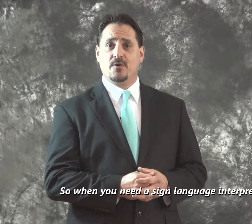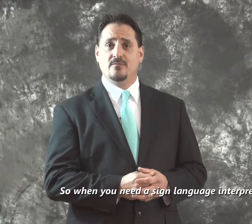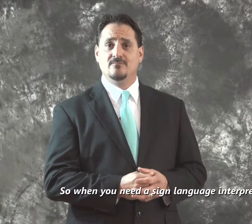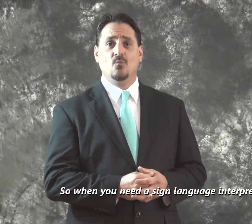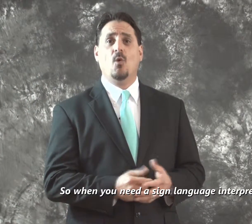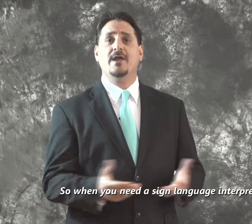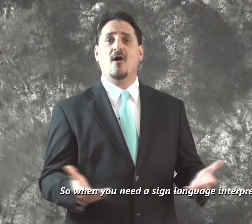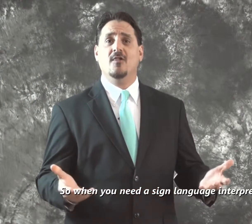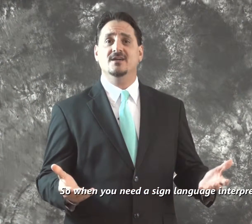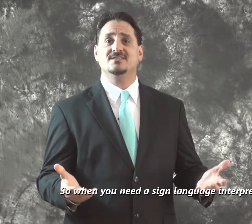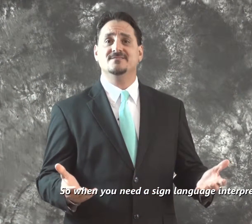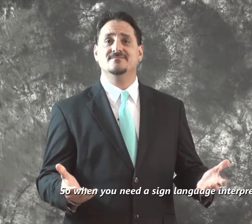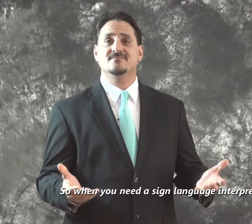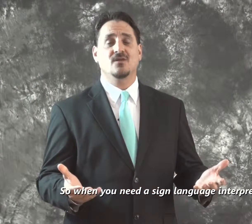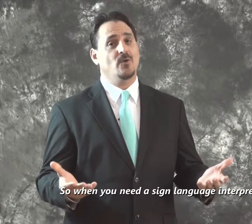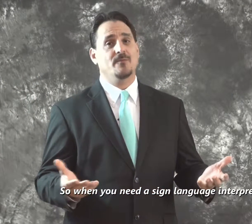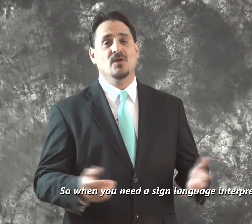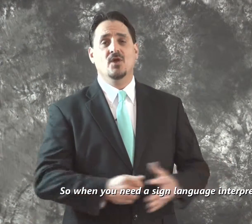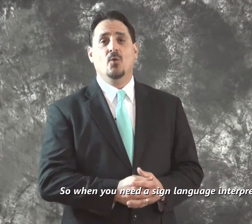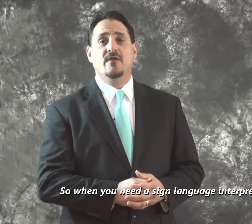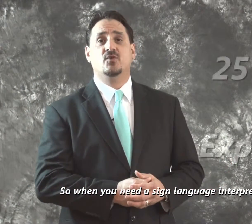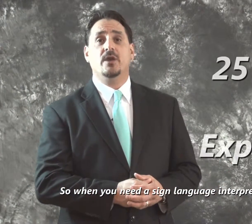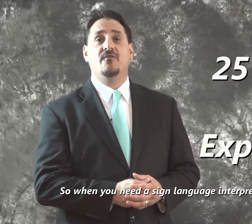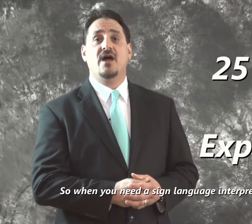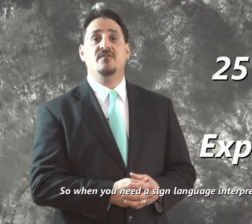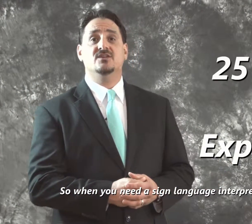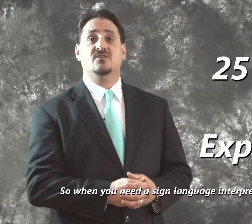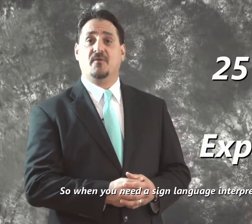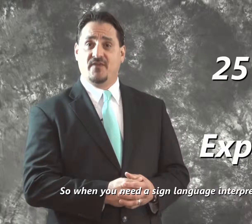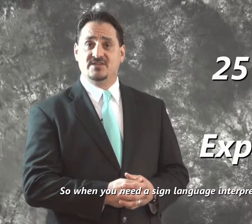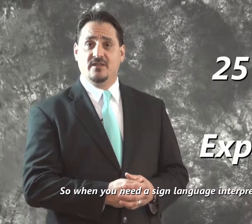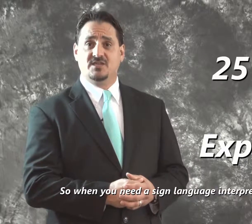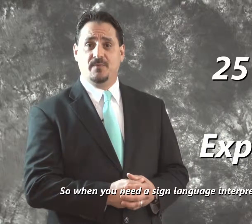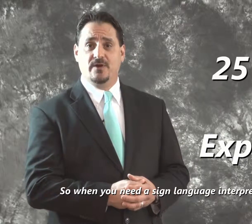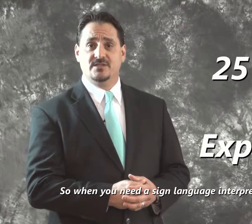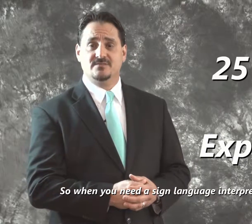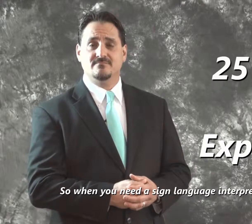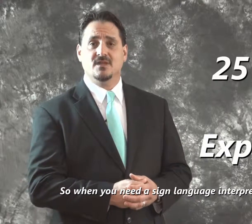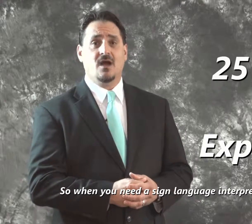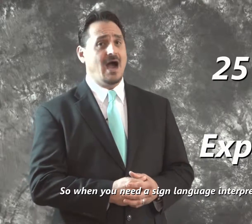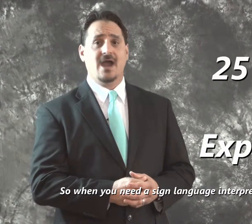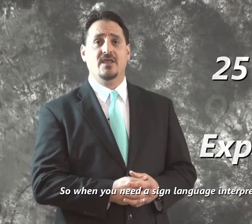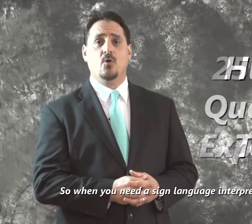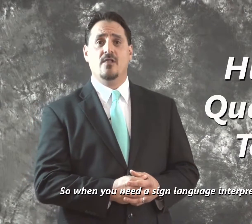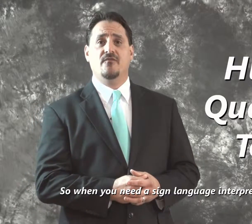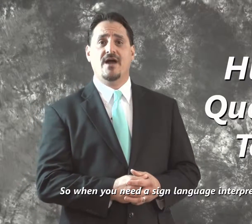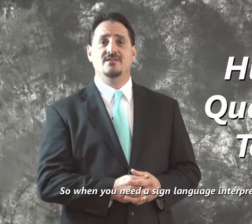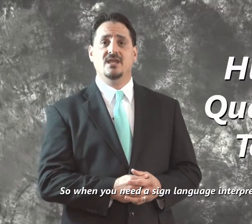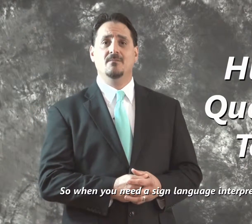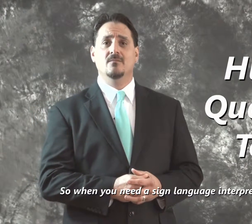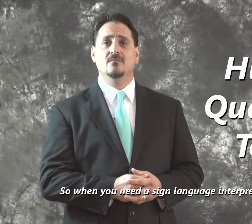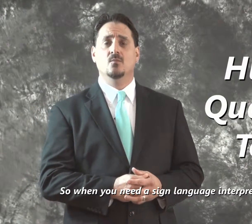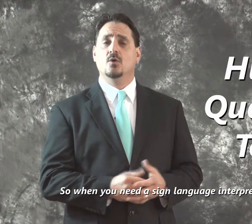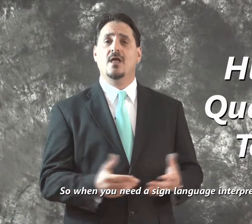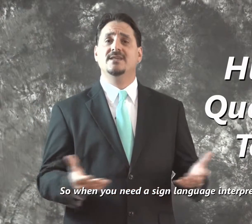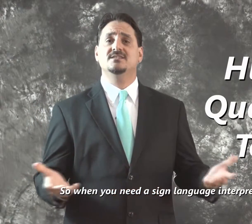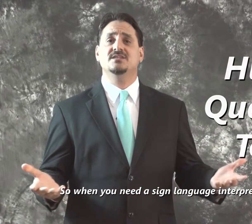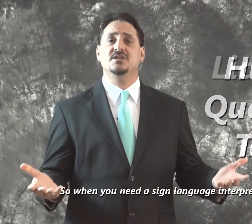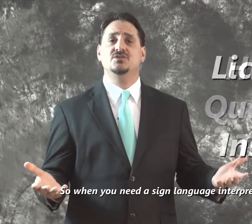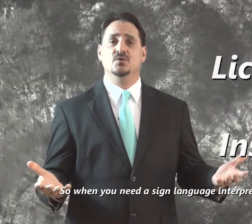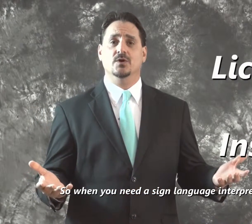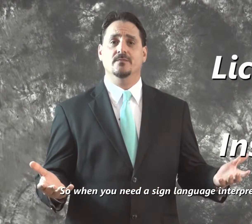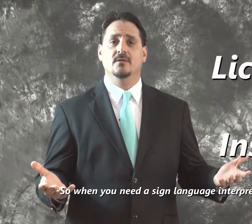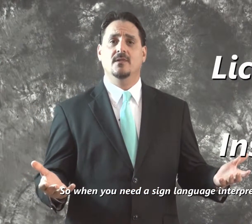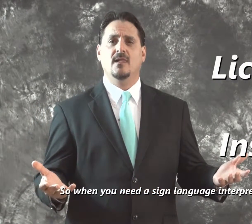language interpreter why call us well we have 25 years of professional experience a highly qualified team we're